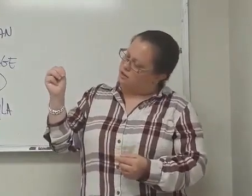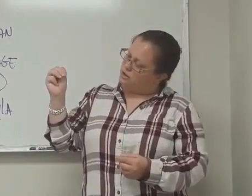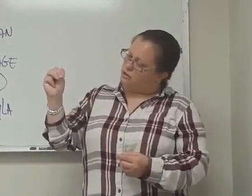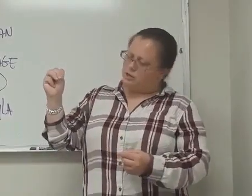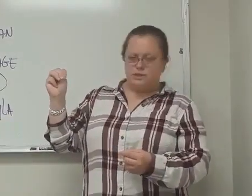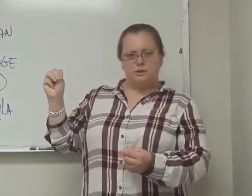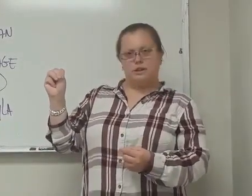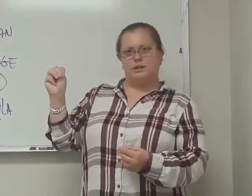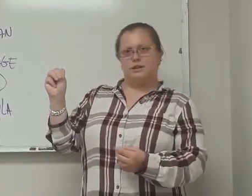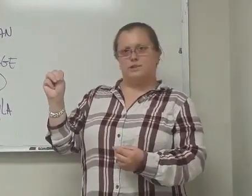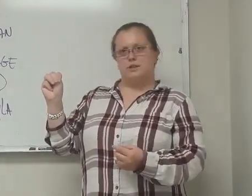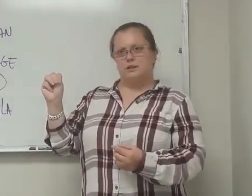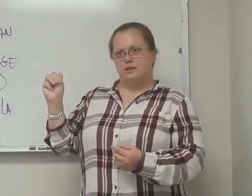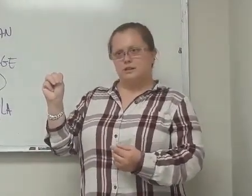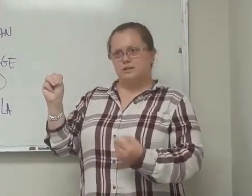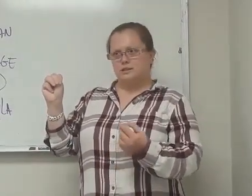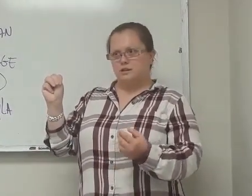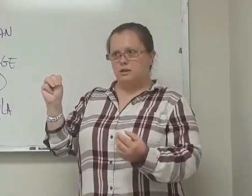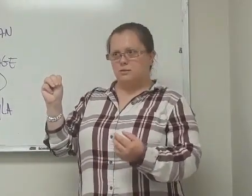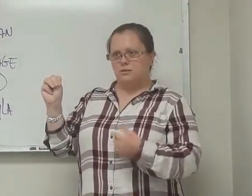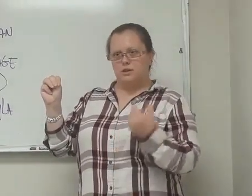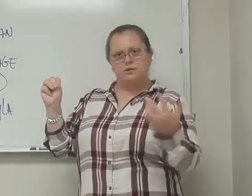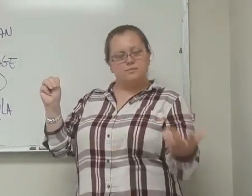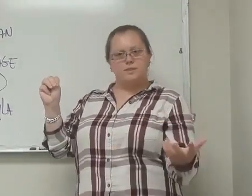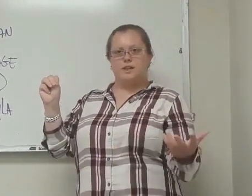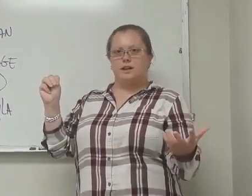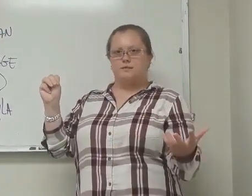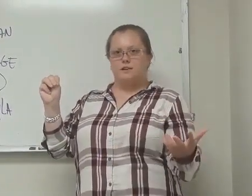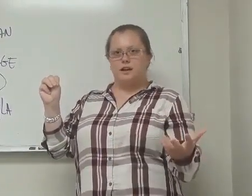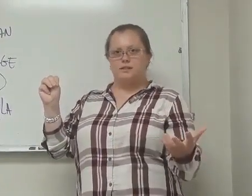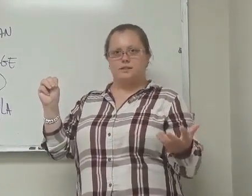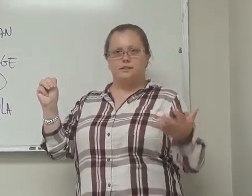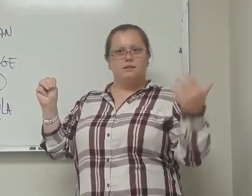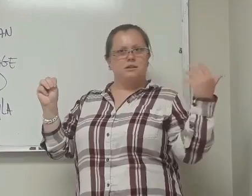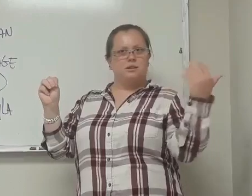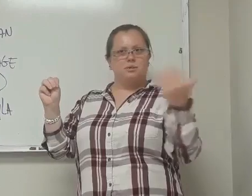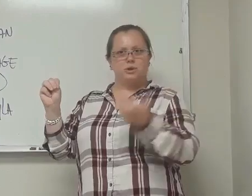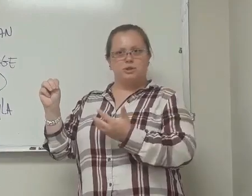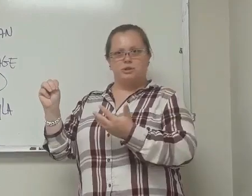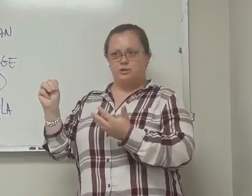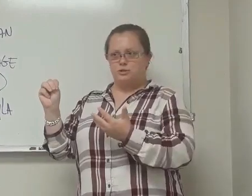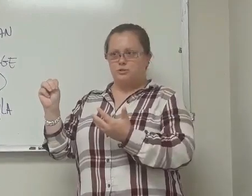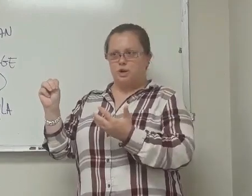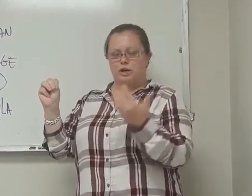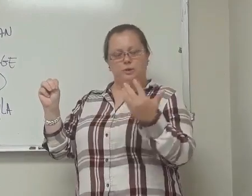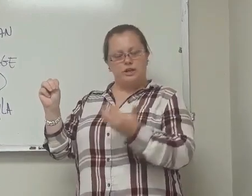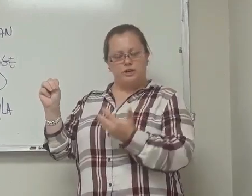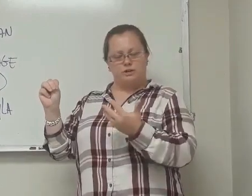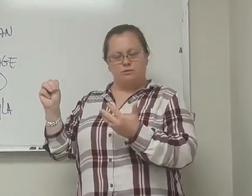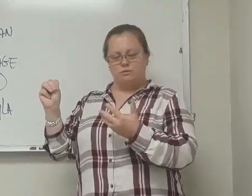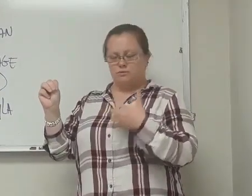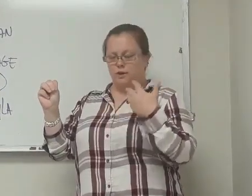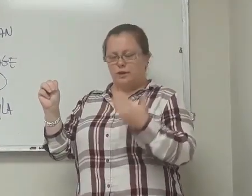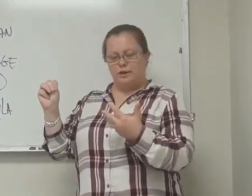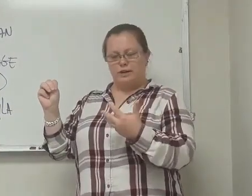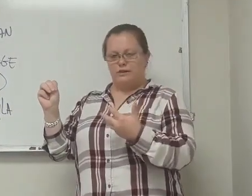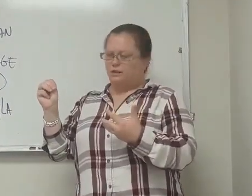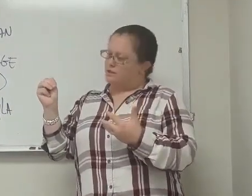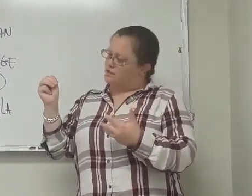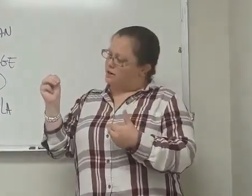don't want to do it like this, because if you're signing fast, the person who's trying to read your lettering is not